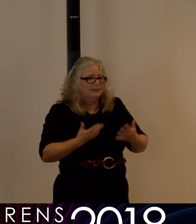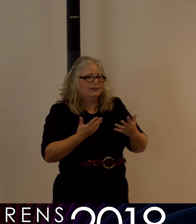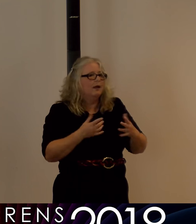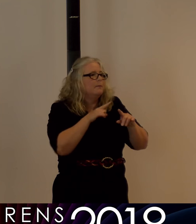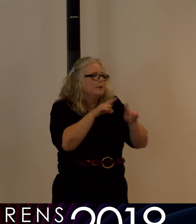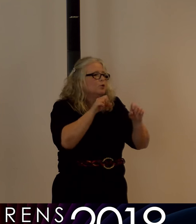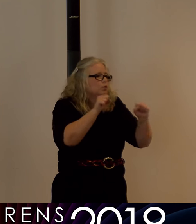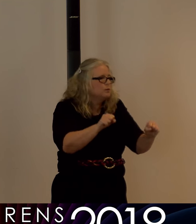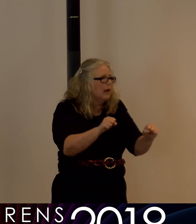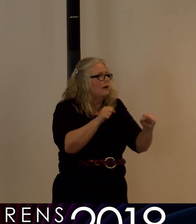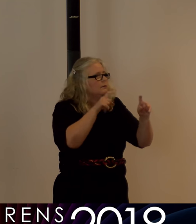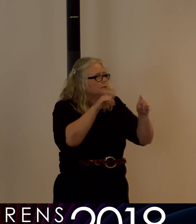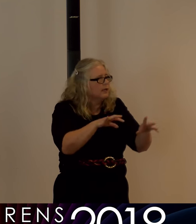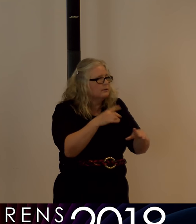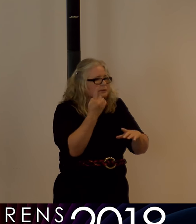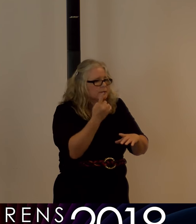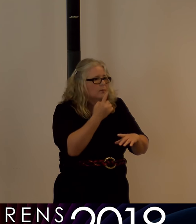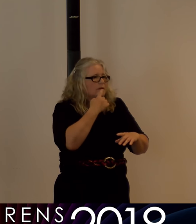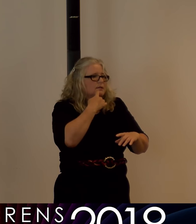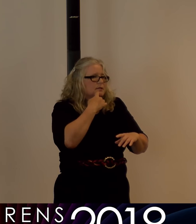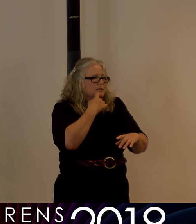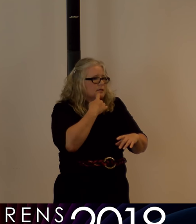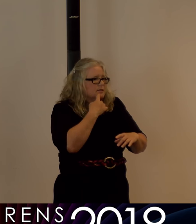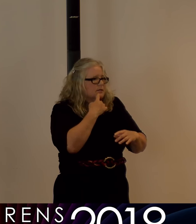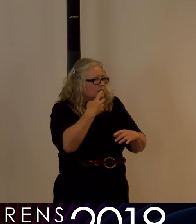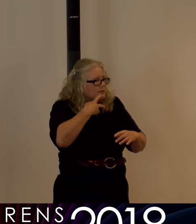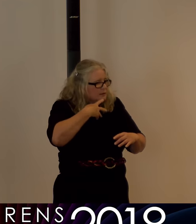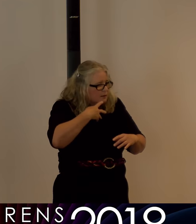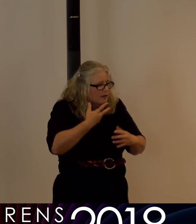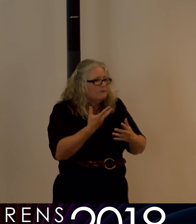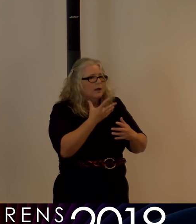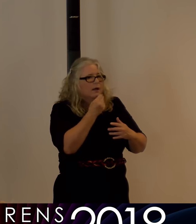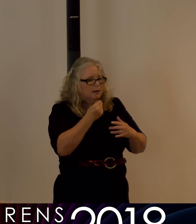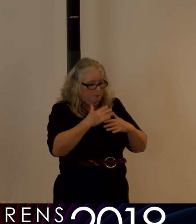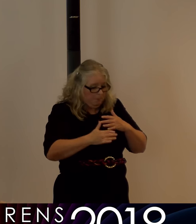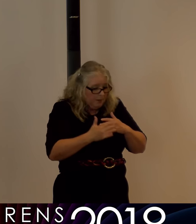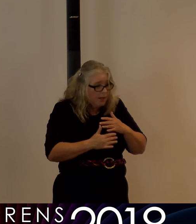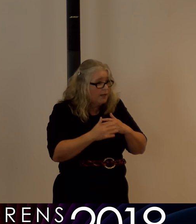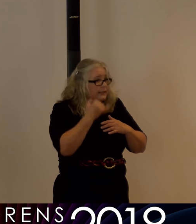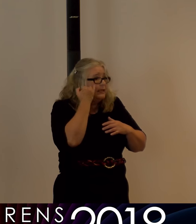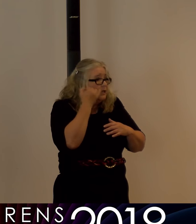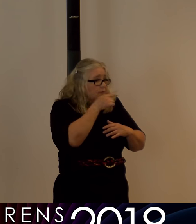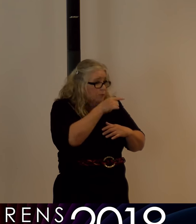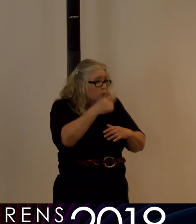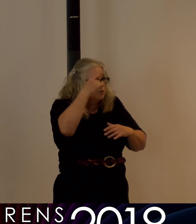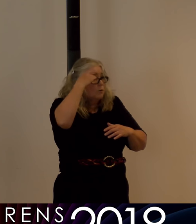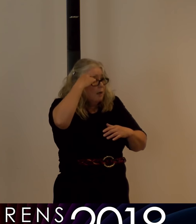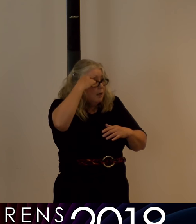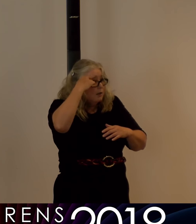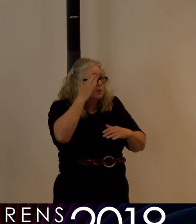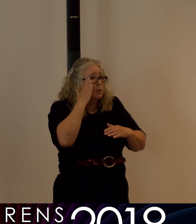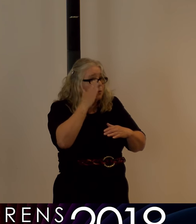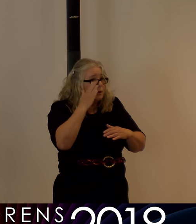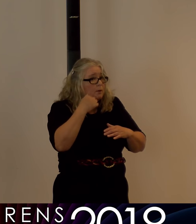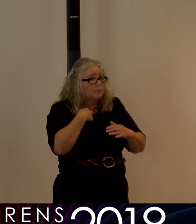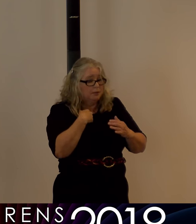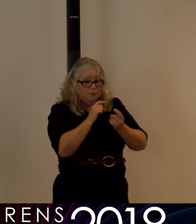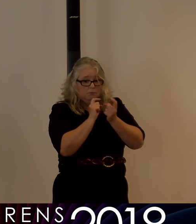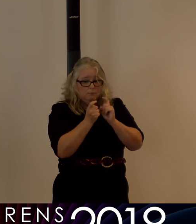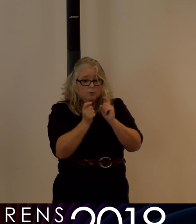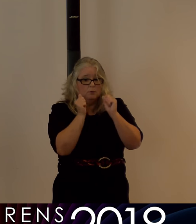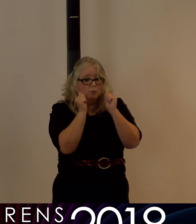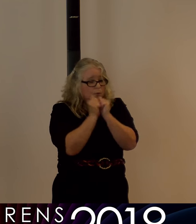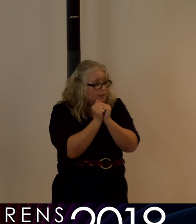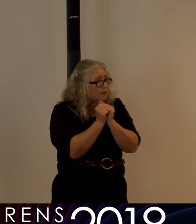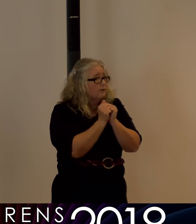saliva and blood and maybe do a skin biopsy if you thought that they might be mosaic for a change in CHD7.